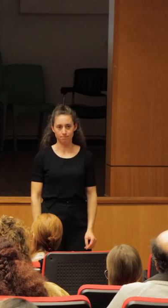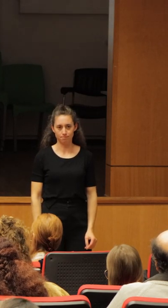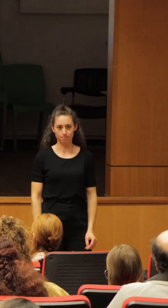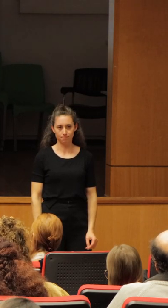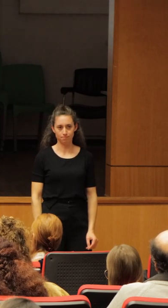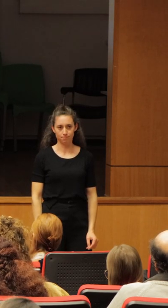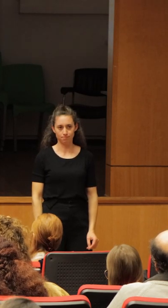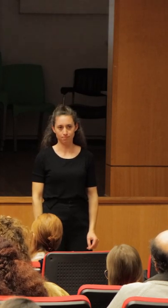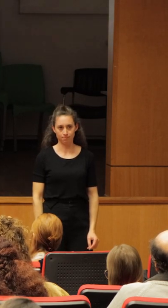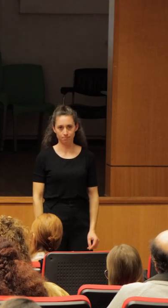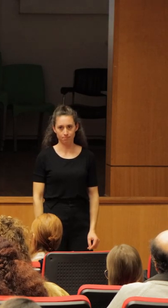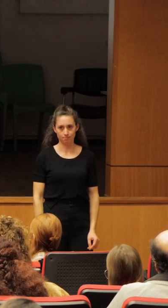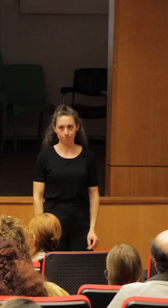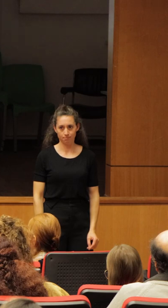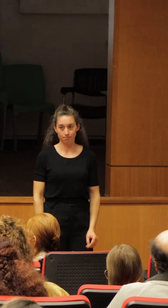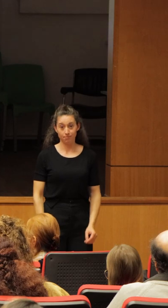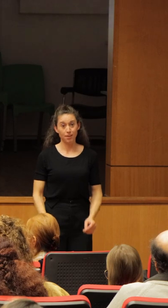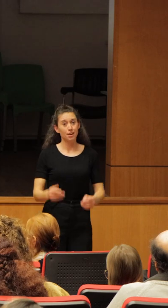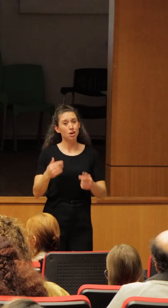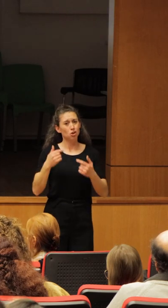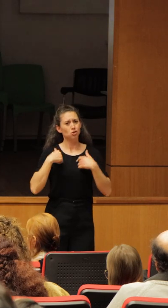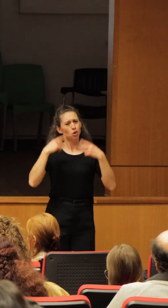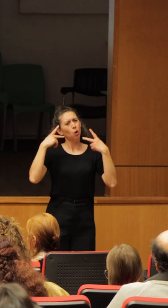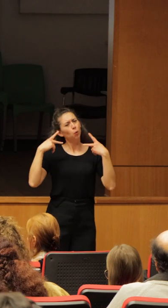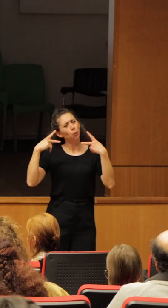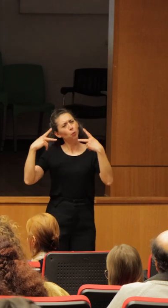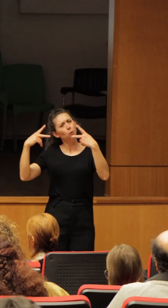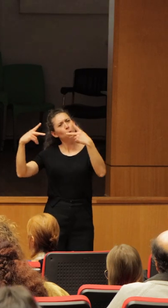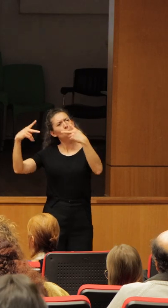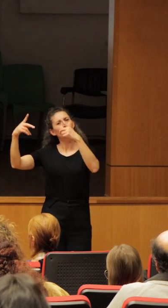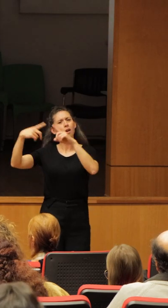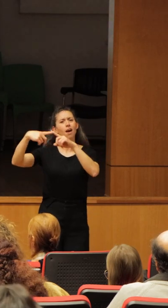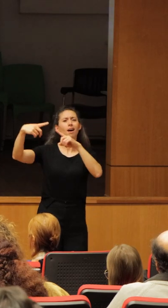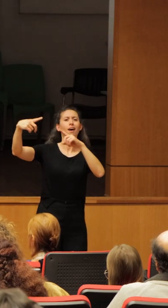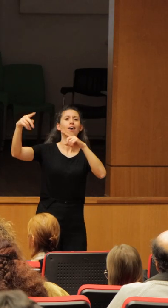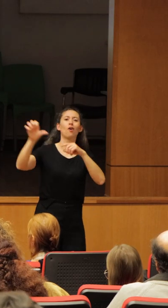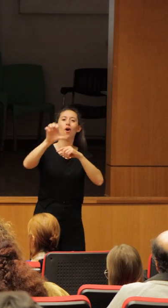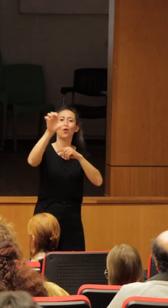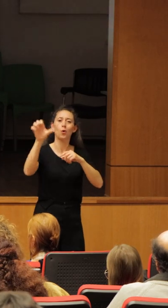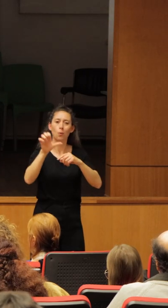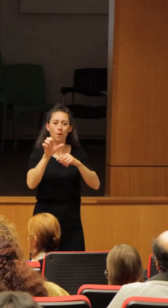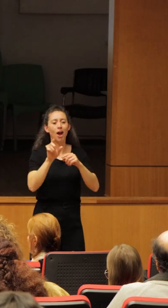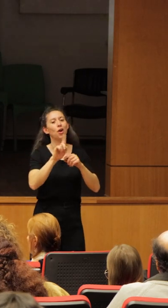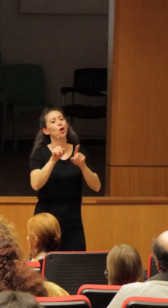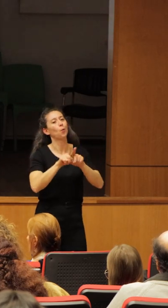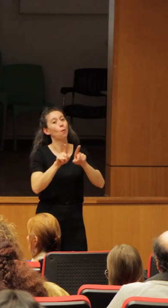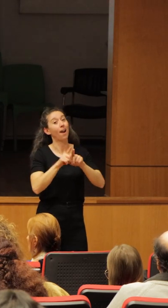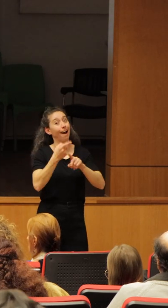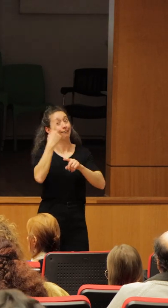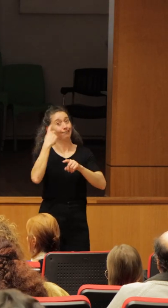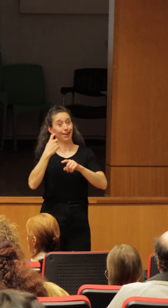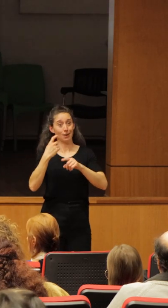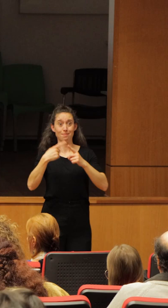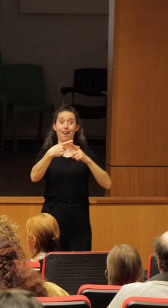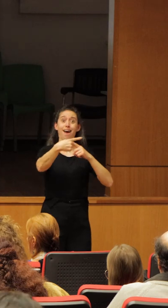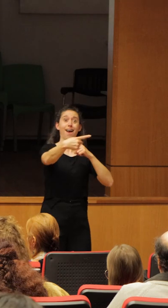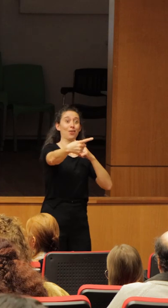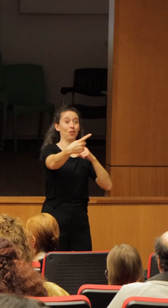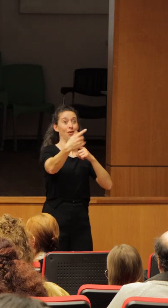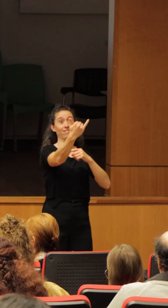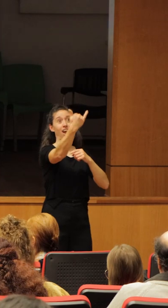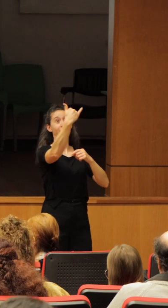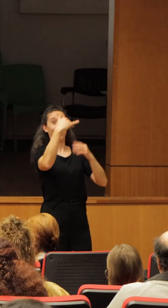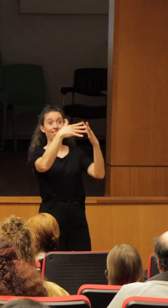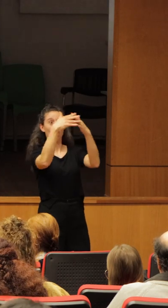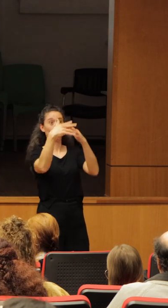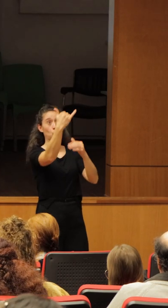as yesterday, but still long. Tuve un largo vuelo hasta Europa, no tan largo como el que tuve para llegar acá ayer, pero igual. And I was a